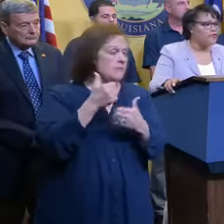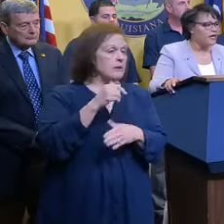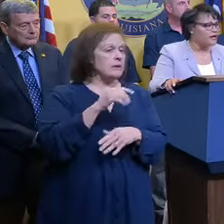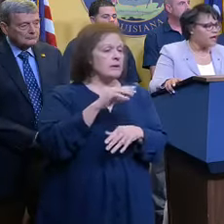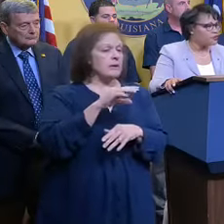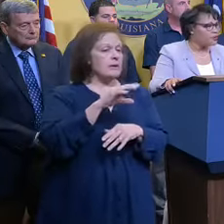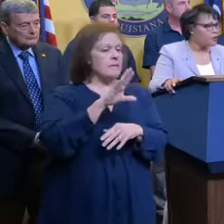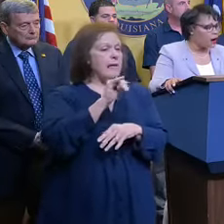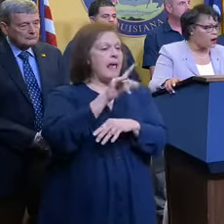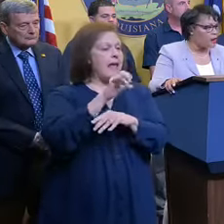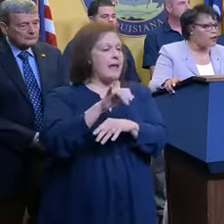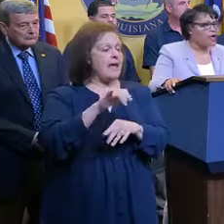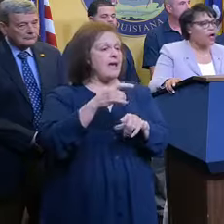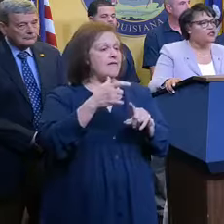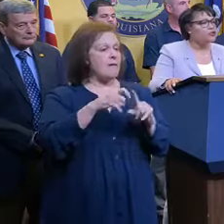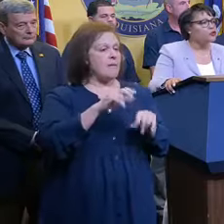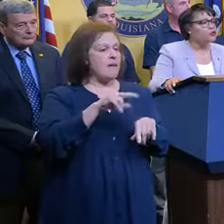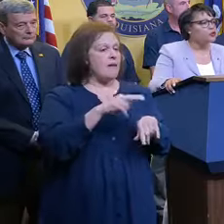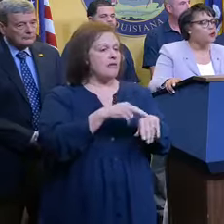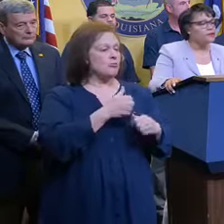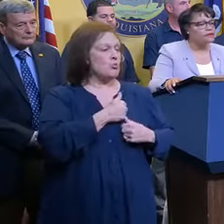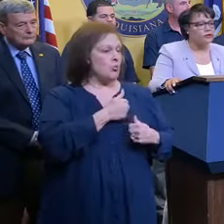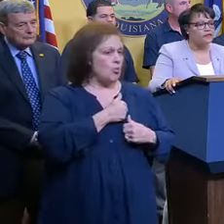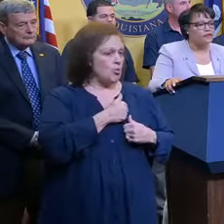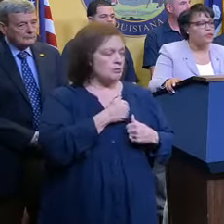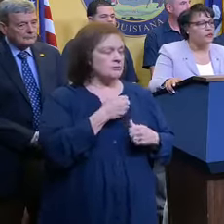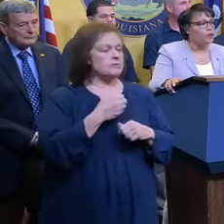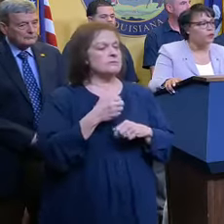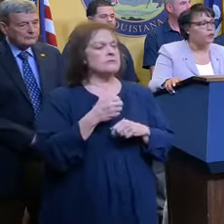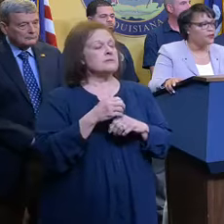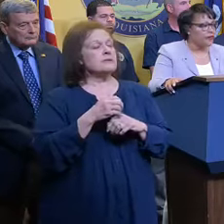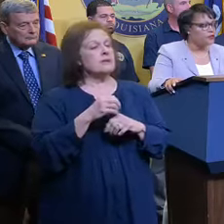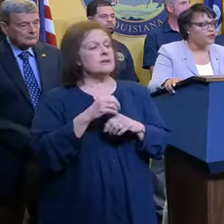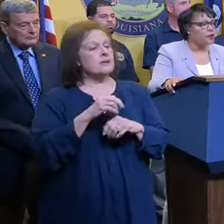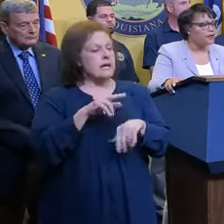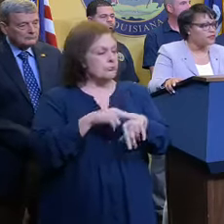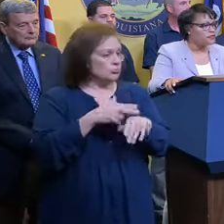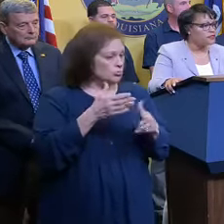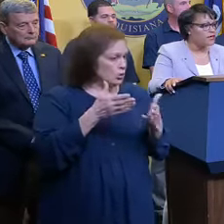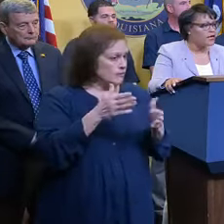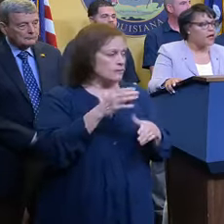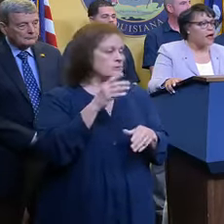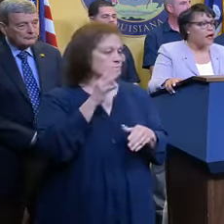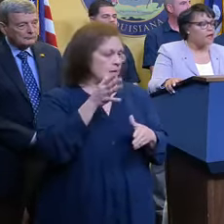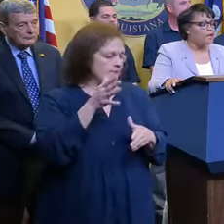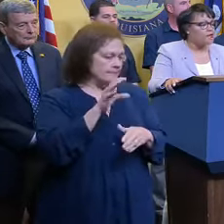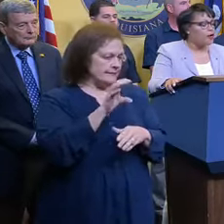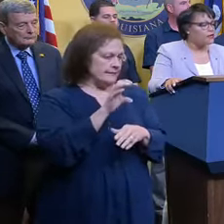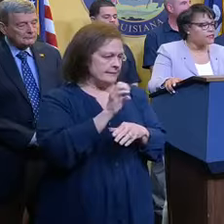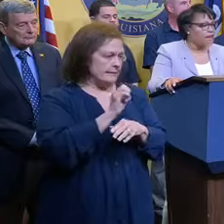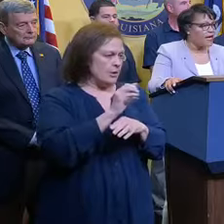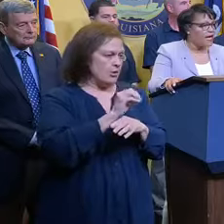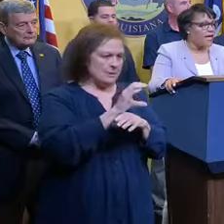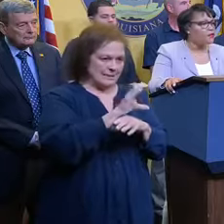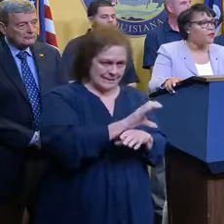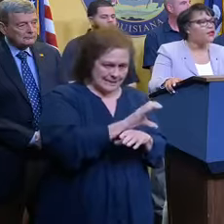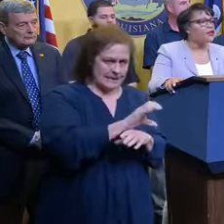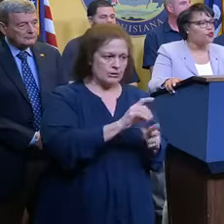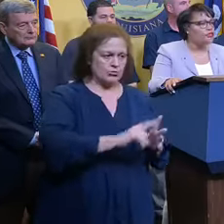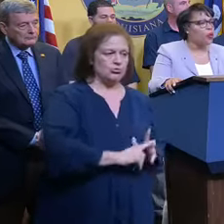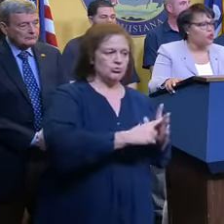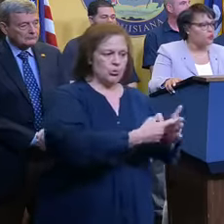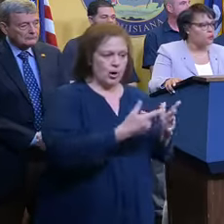the Louisiana National Guard. Additional supportive services will be granted to our EOC that started today and